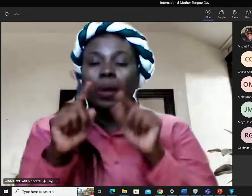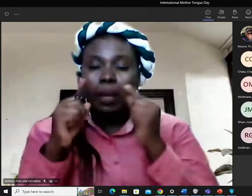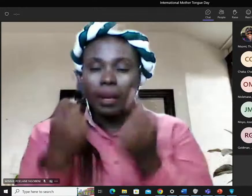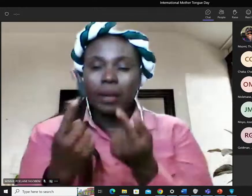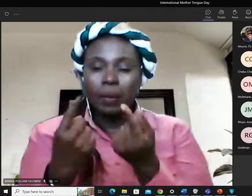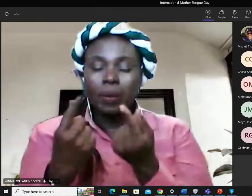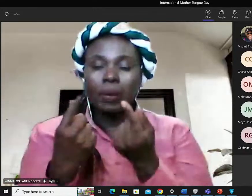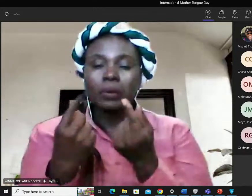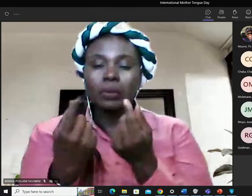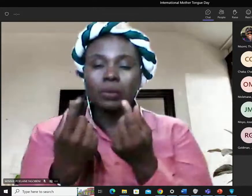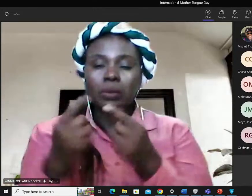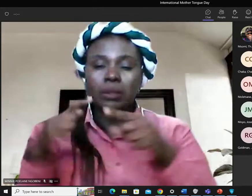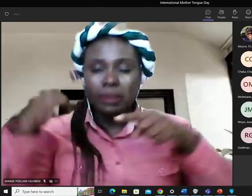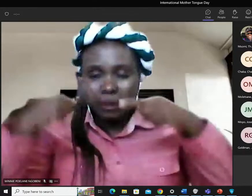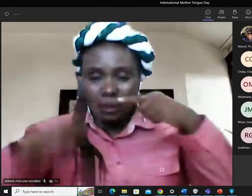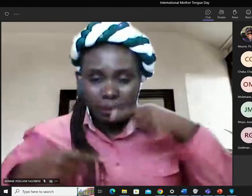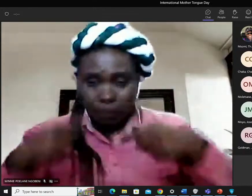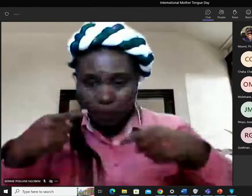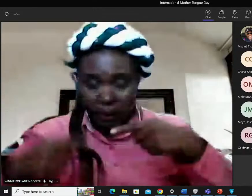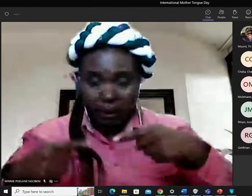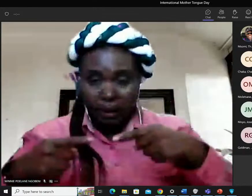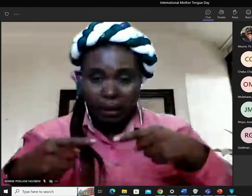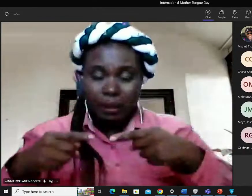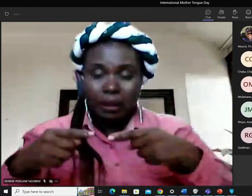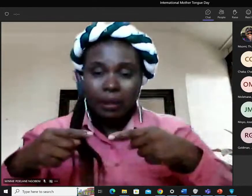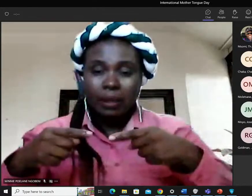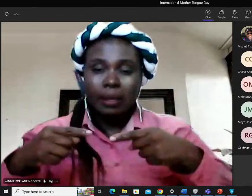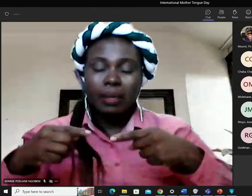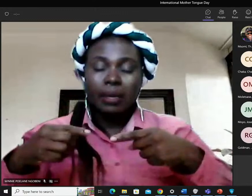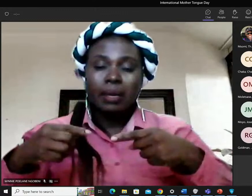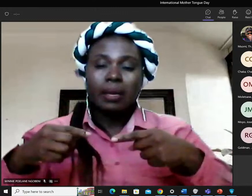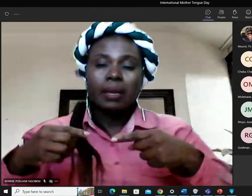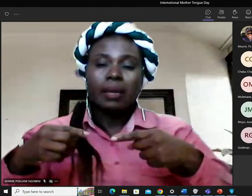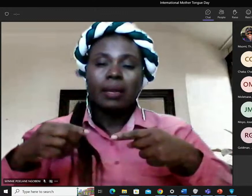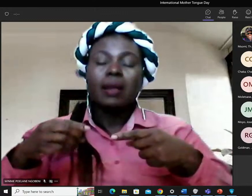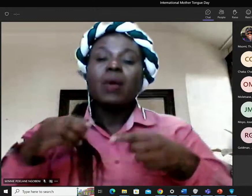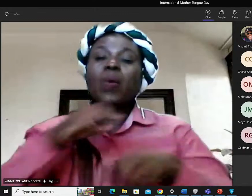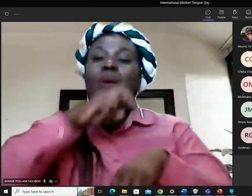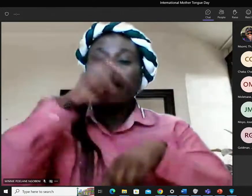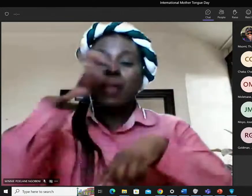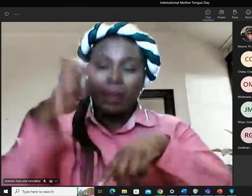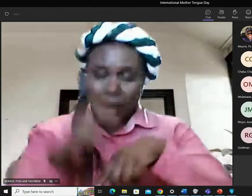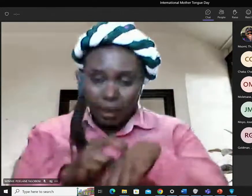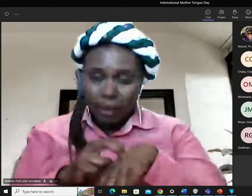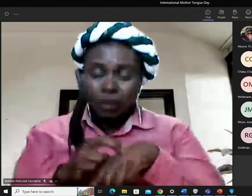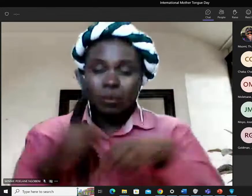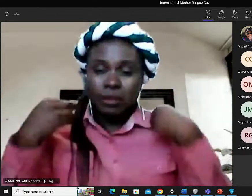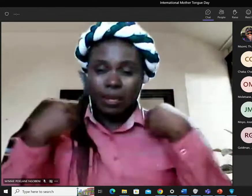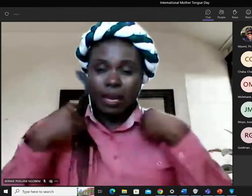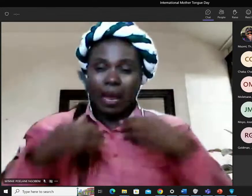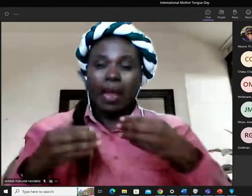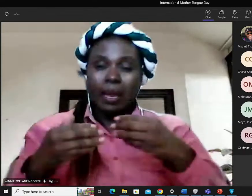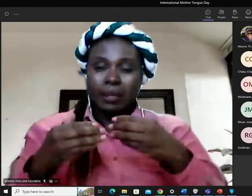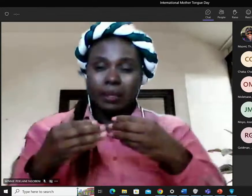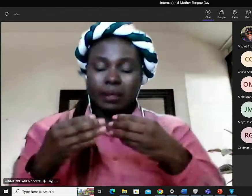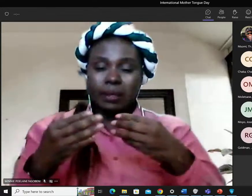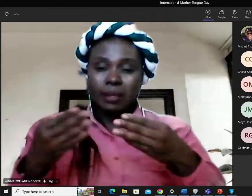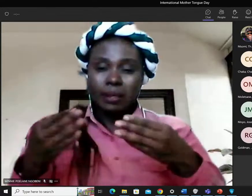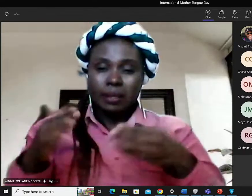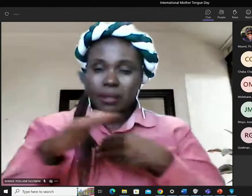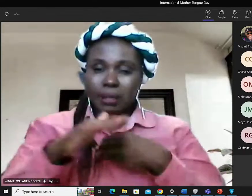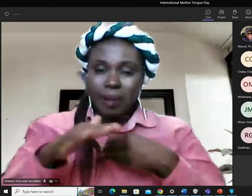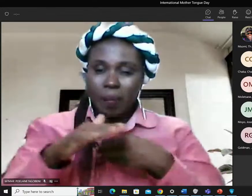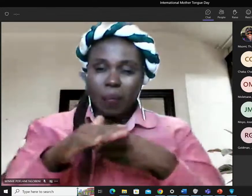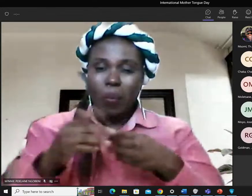Those debates cannot take place indefinitely. We need to actually start somewhere. I'm not saying do the